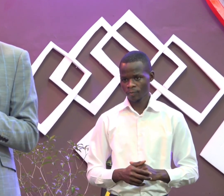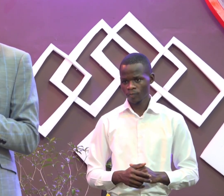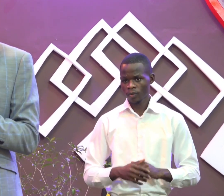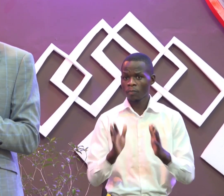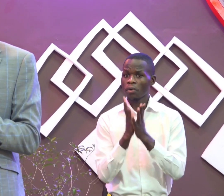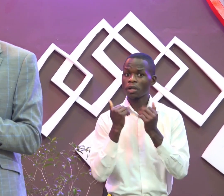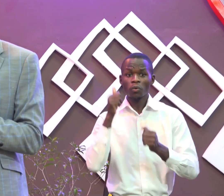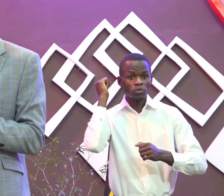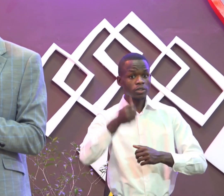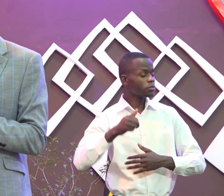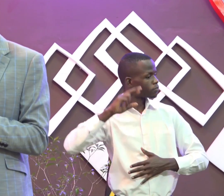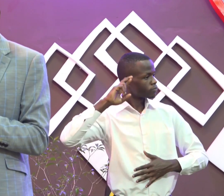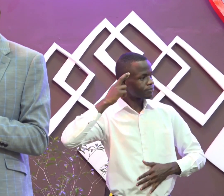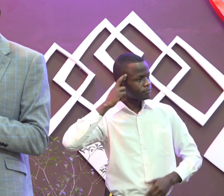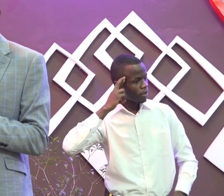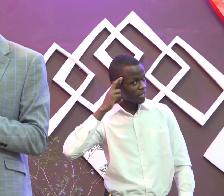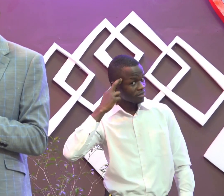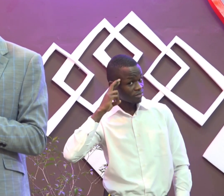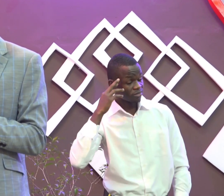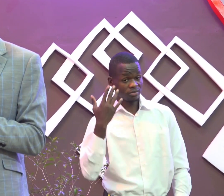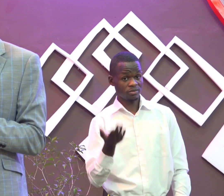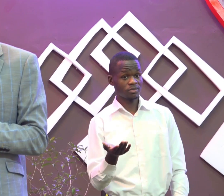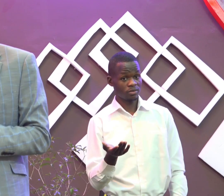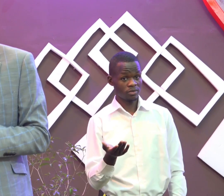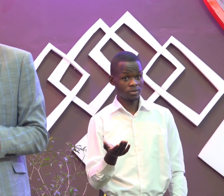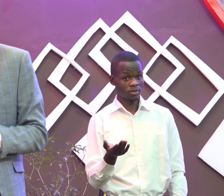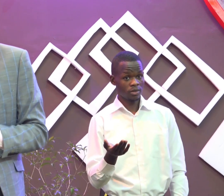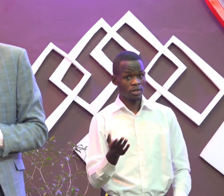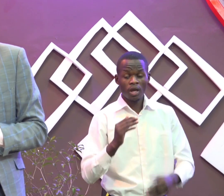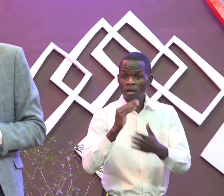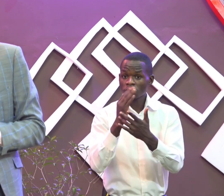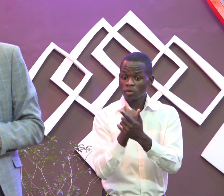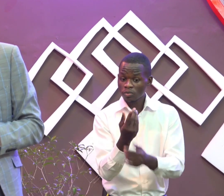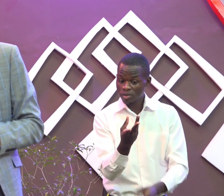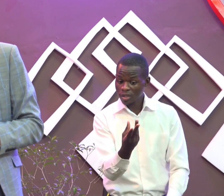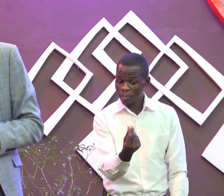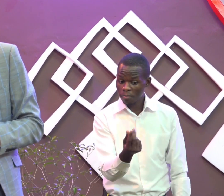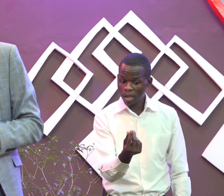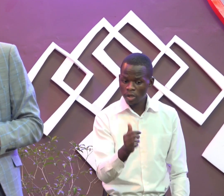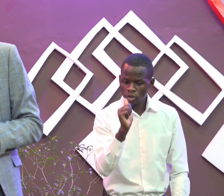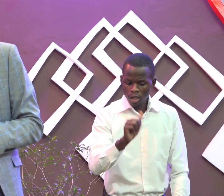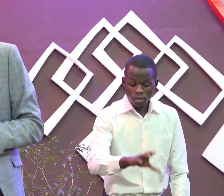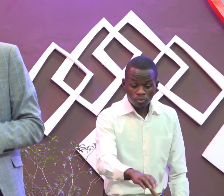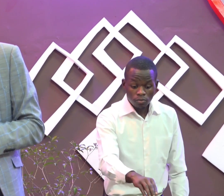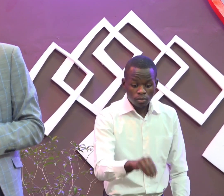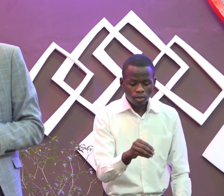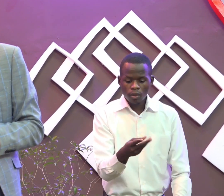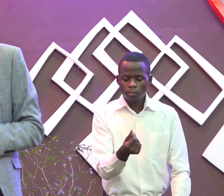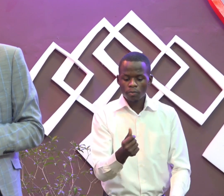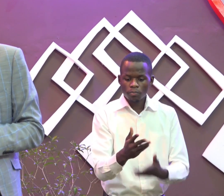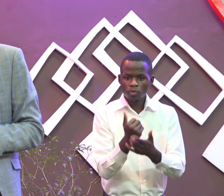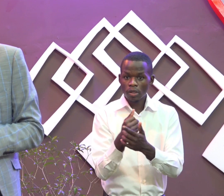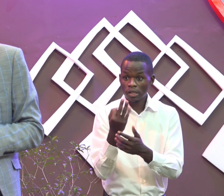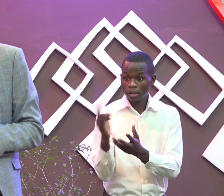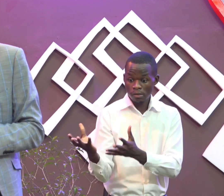natabuka obwongo he became mad obusente bwe yalonda namwe mbumanyi bwe baletaako akapapula